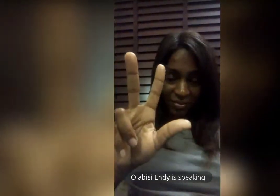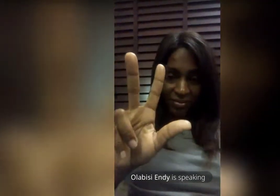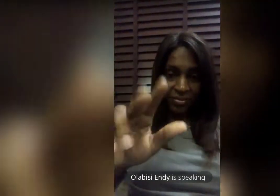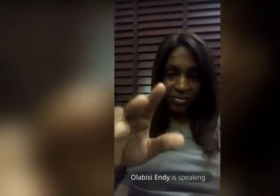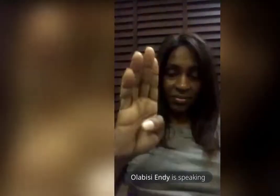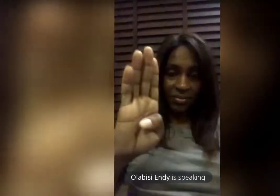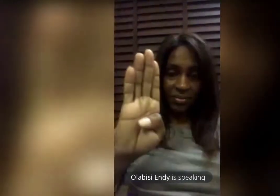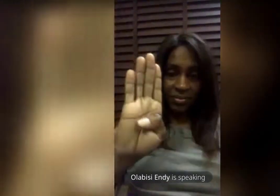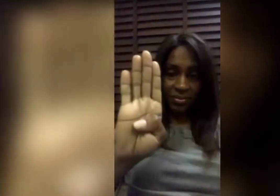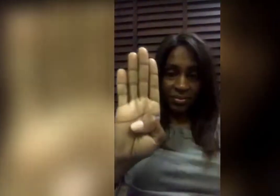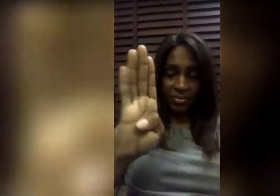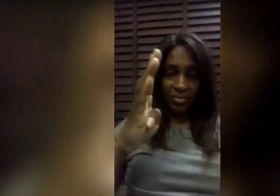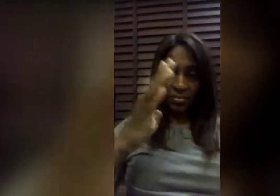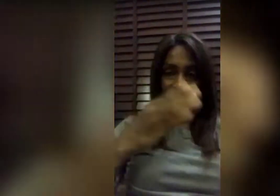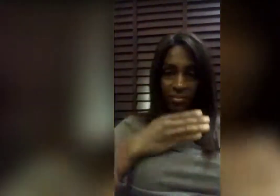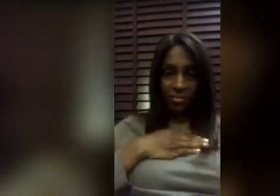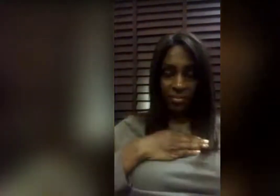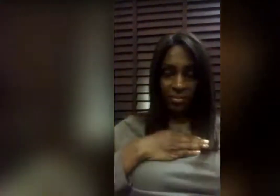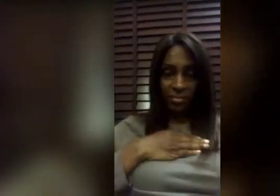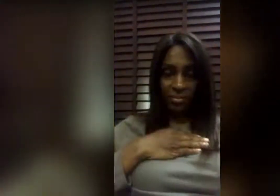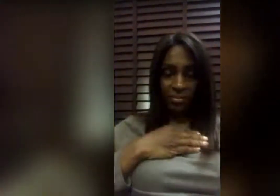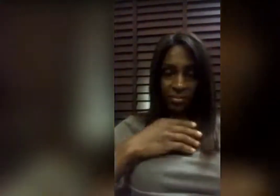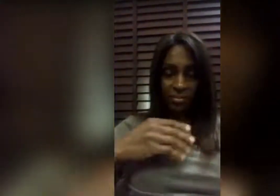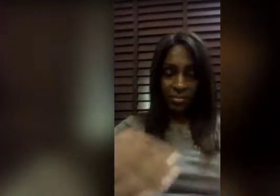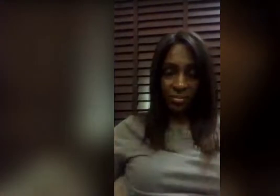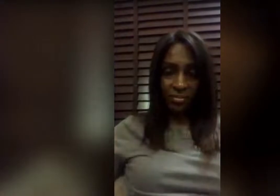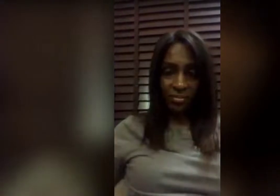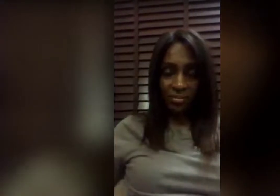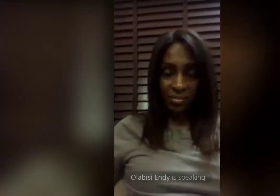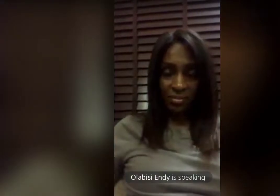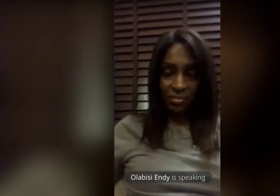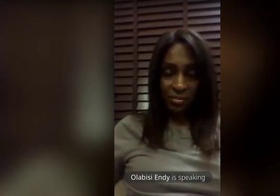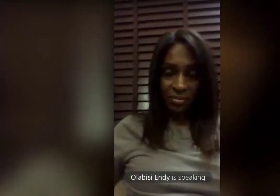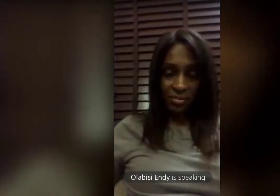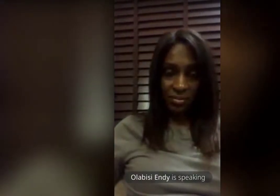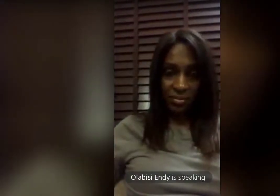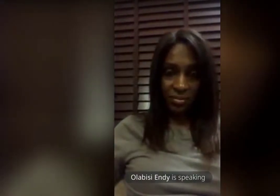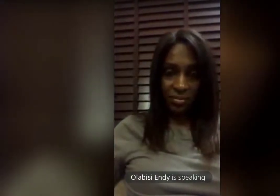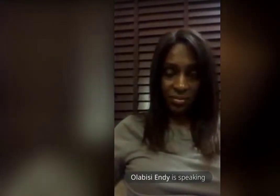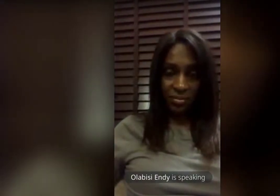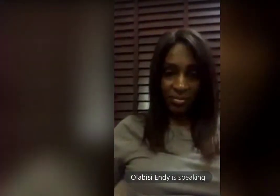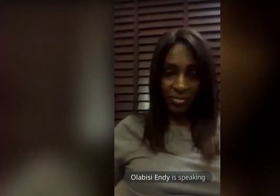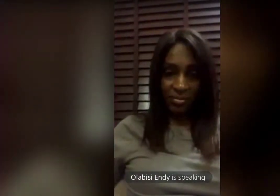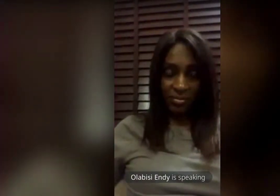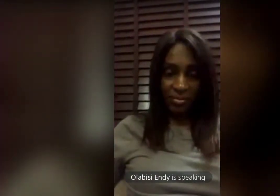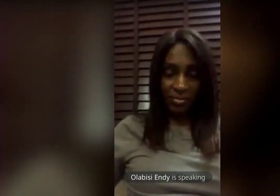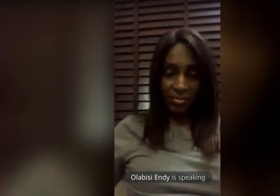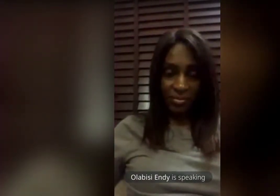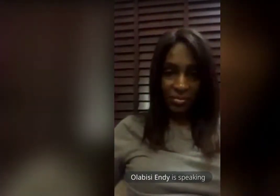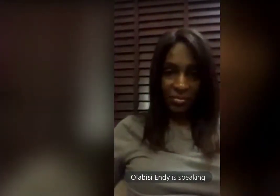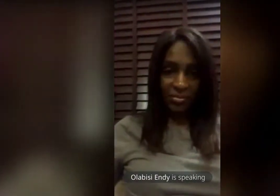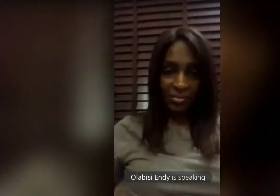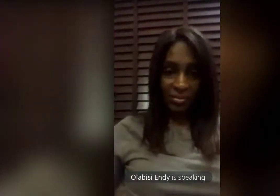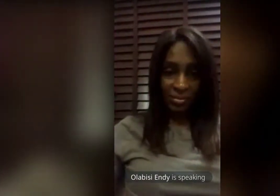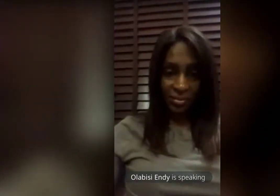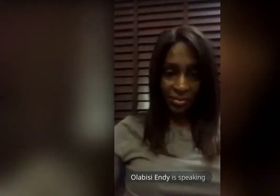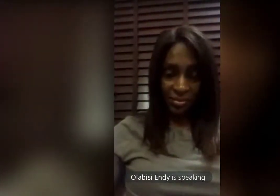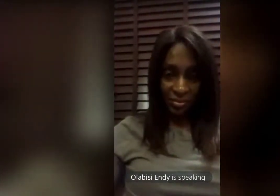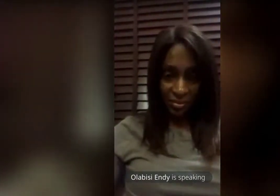Okay. Thank you very much. And Chema, Yes. you might want to place it on your palms. Your palm, your left